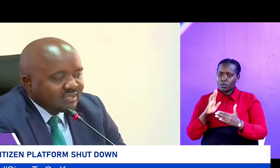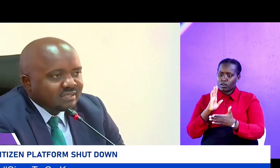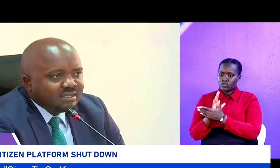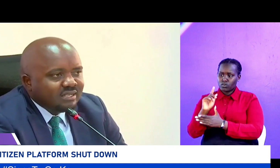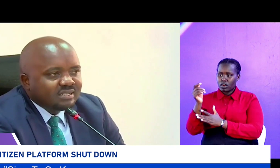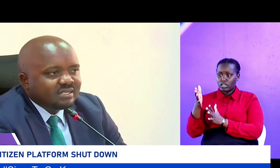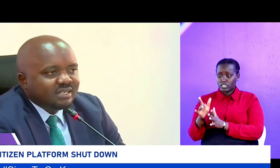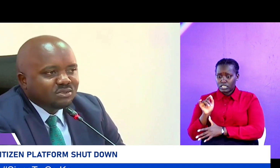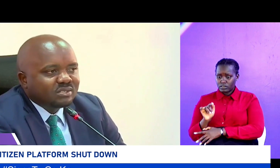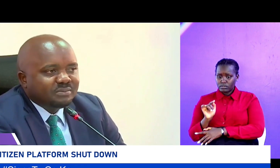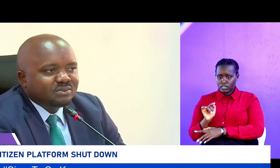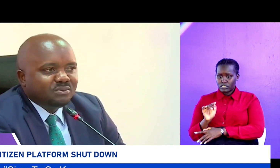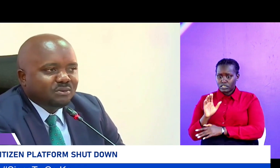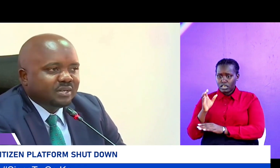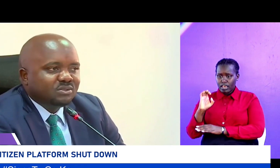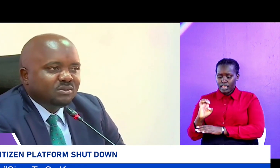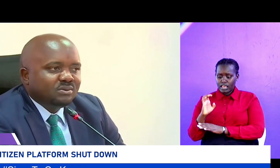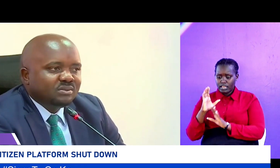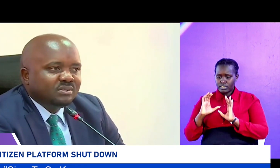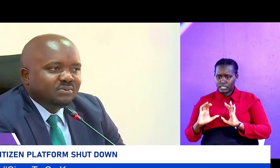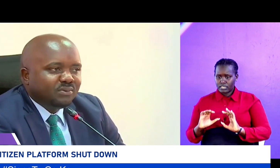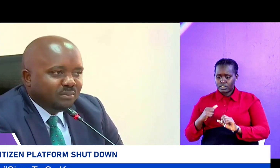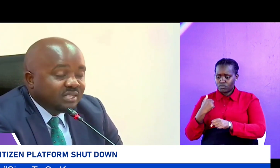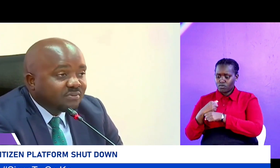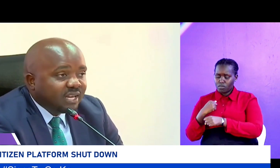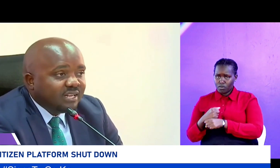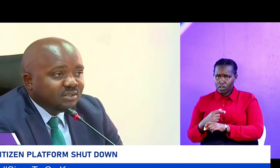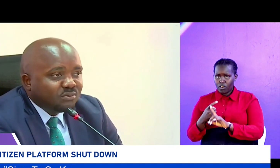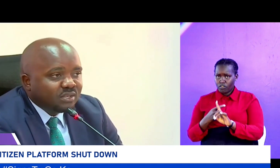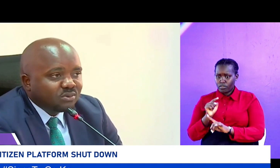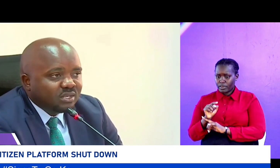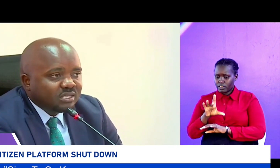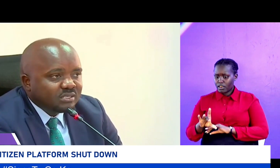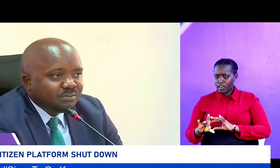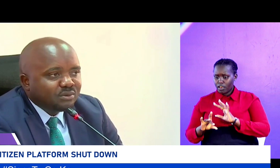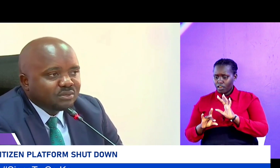This eCitizen is not supposed to be operational. From these findings of this audit report,